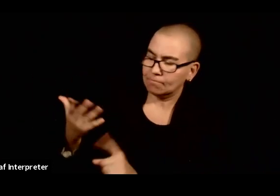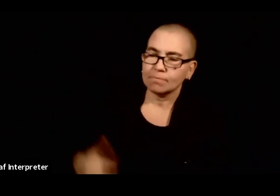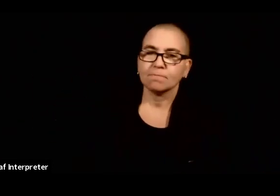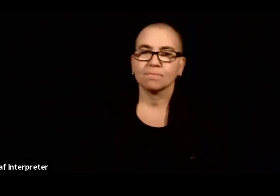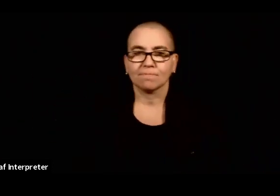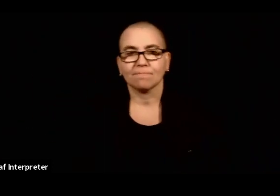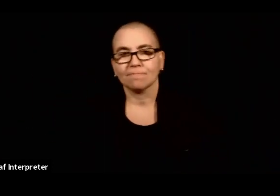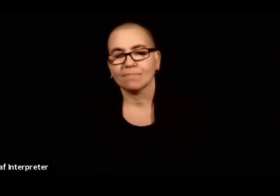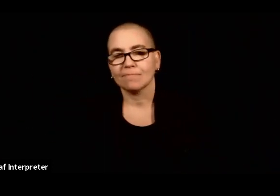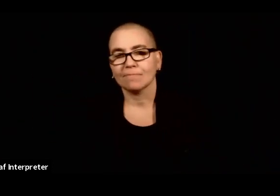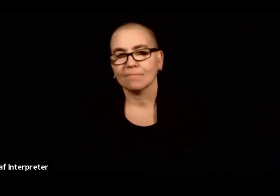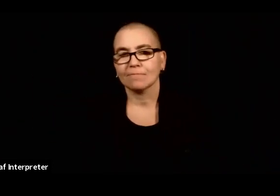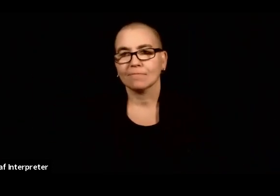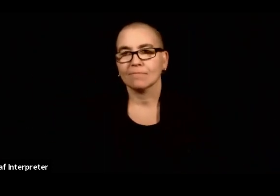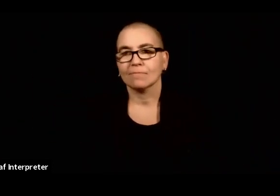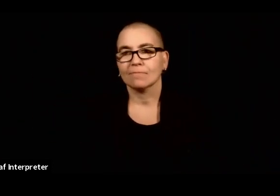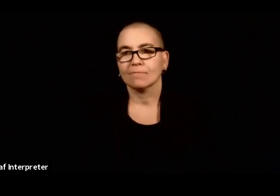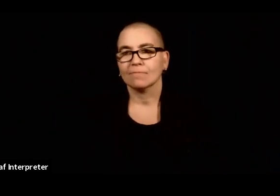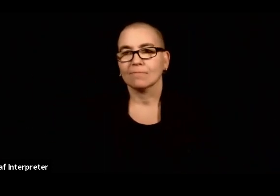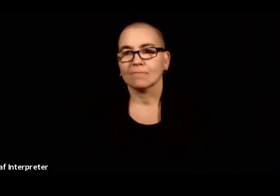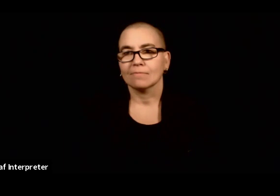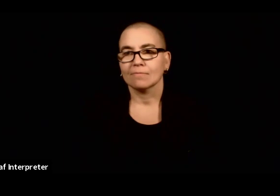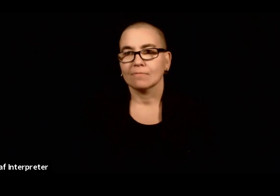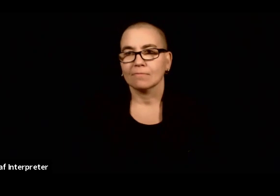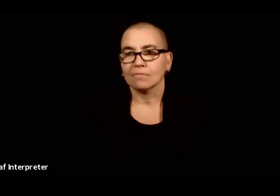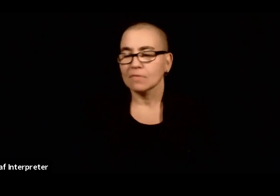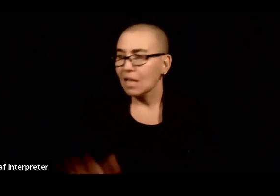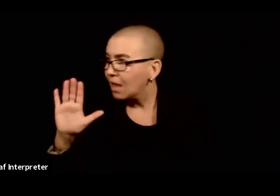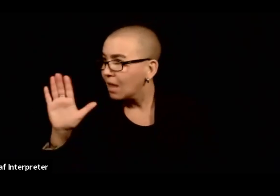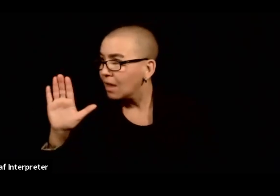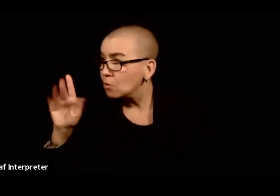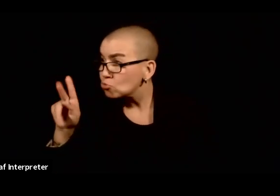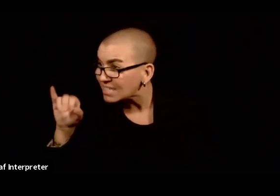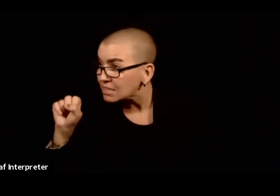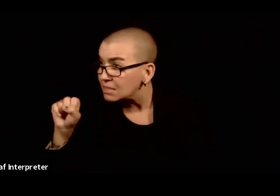Chris, you might be on mute if you're with us.